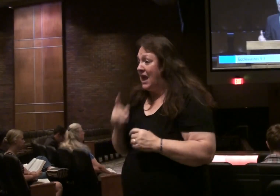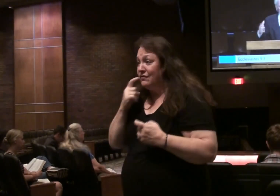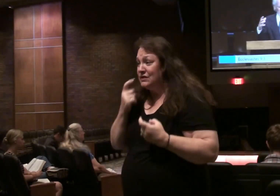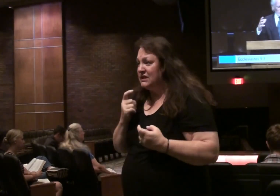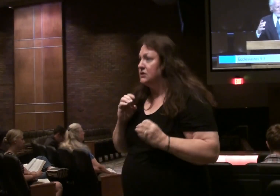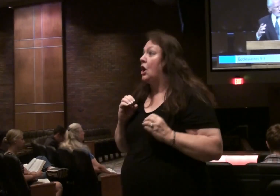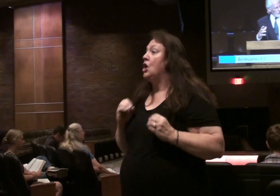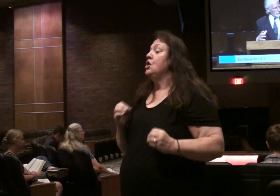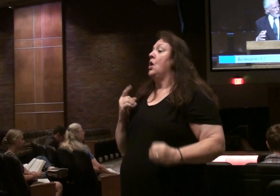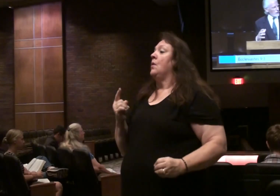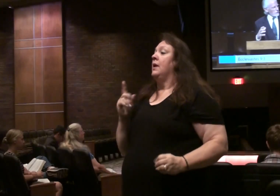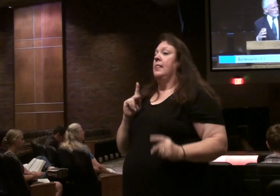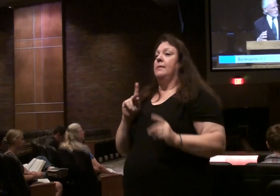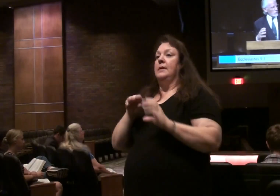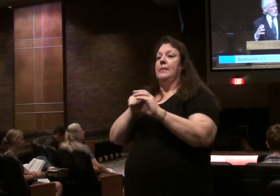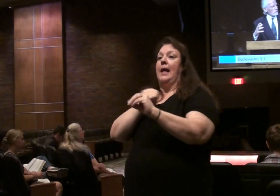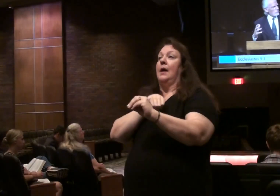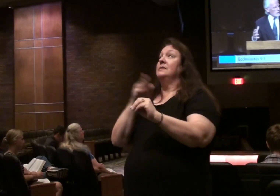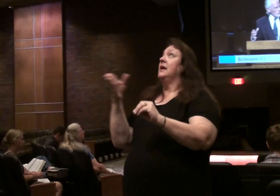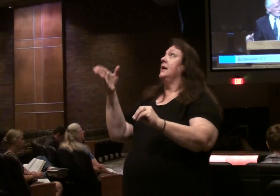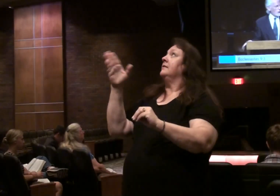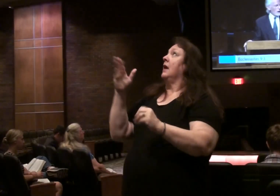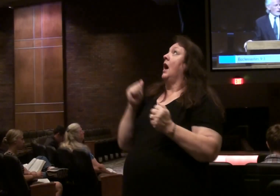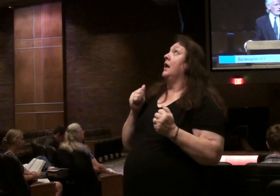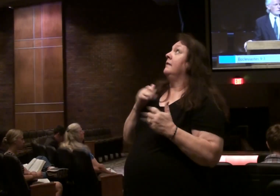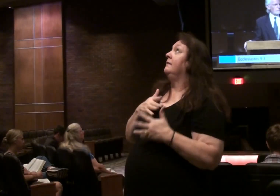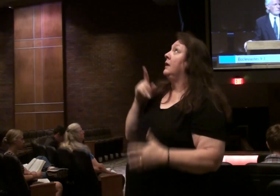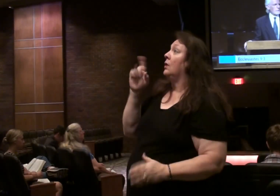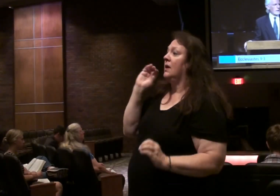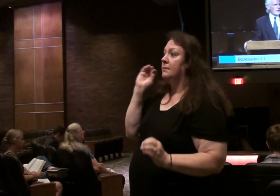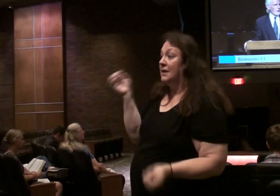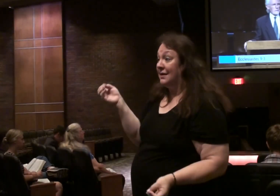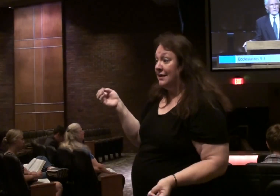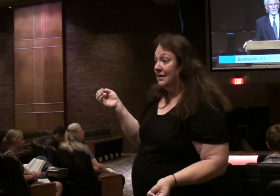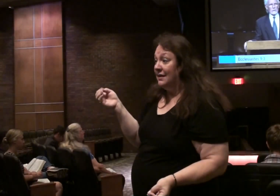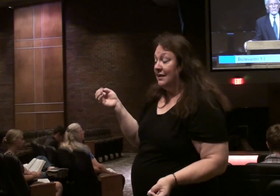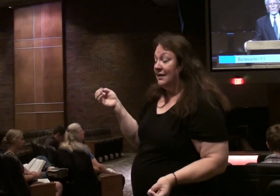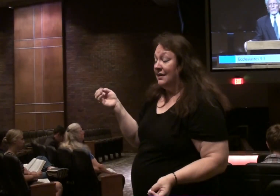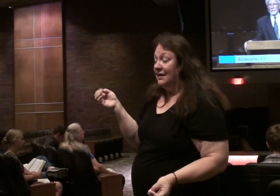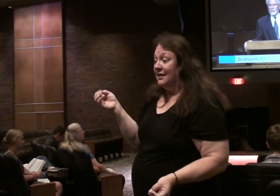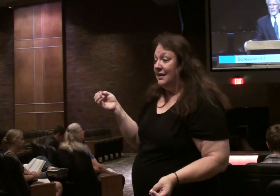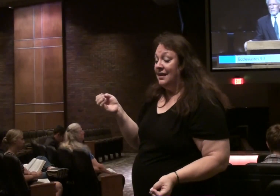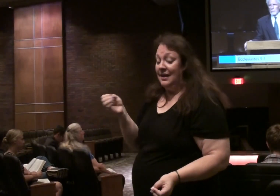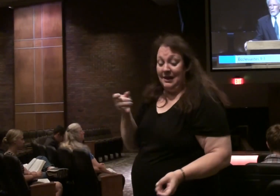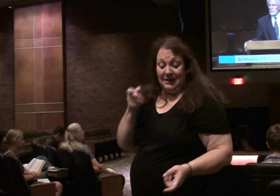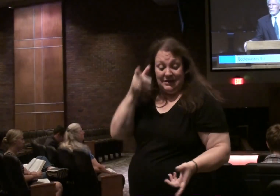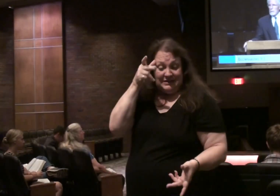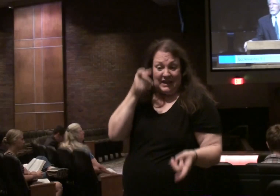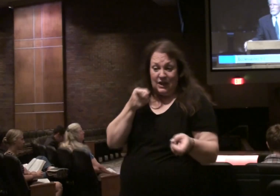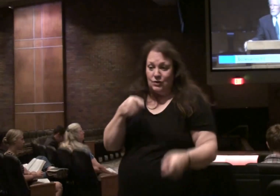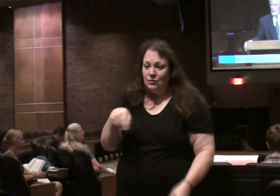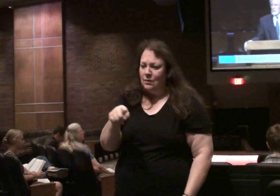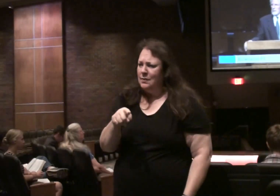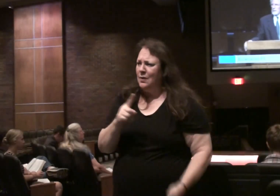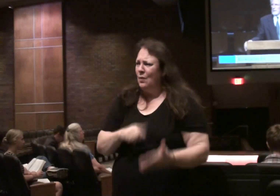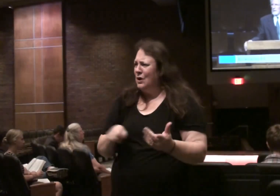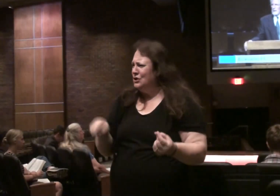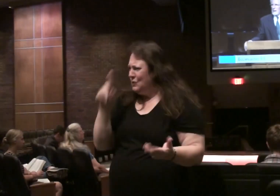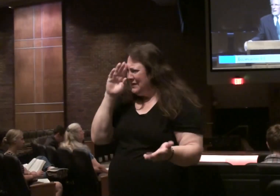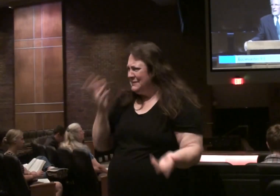then you take people that are outside the framework of the fear of God, under the control of the devil, what would we